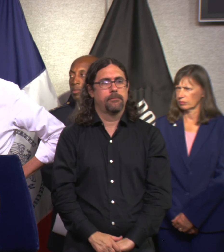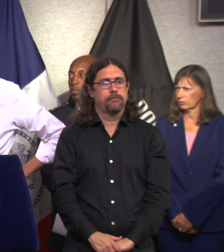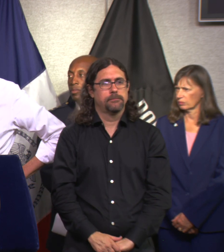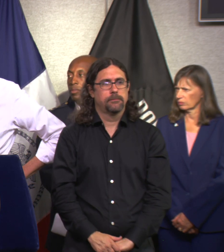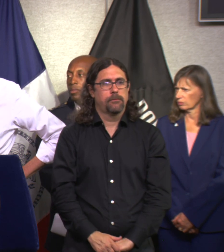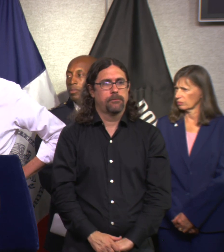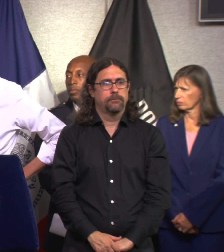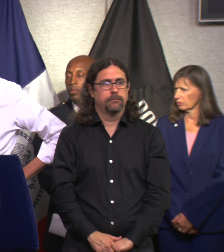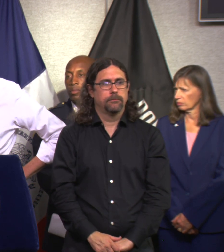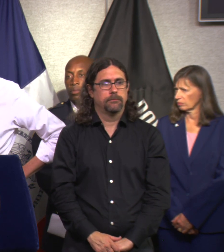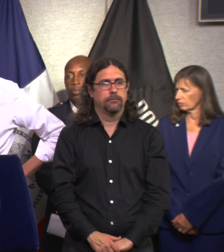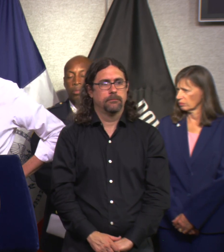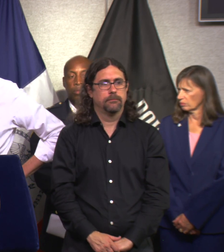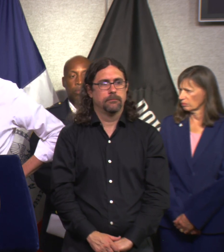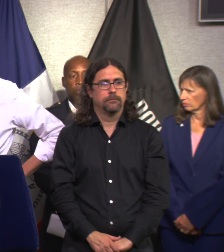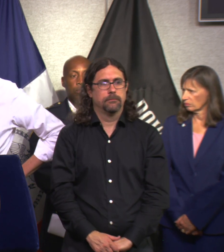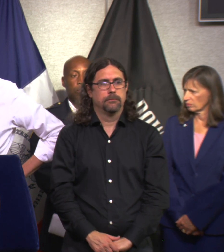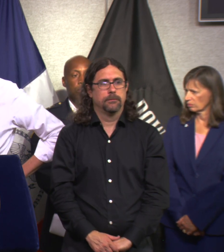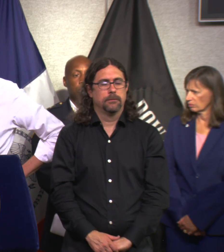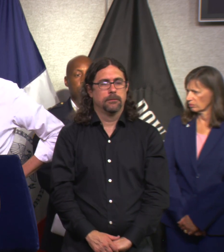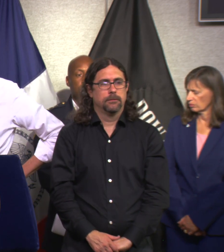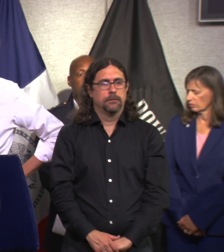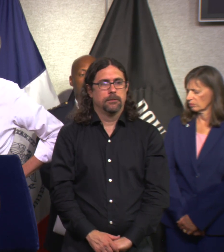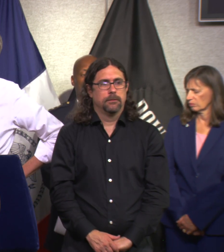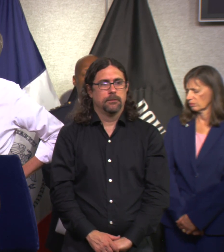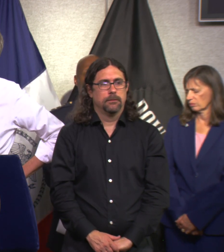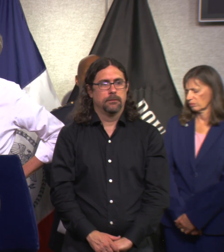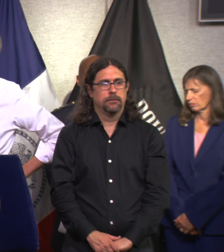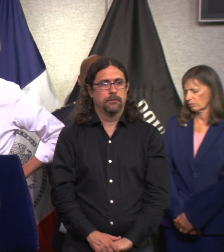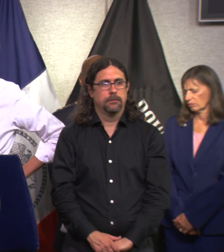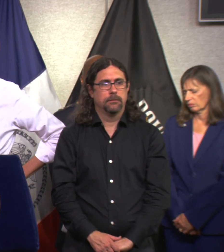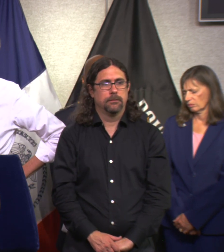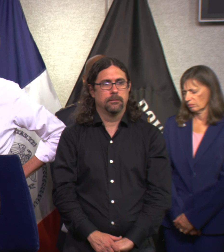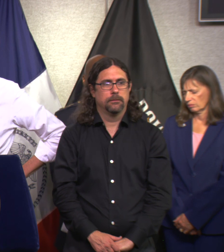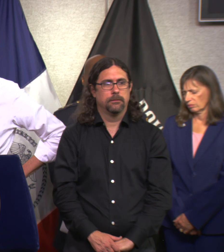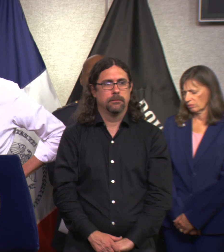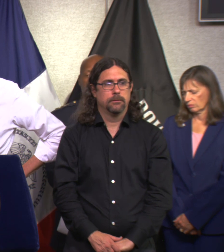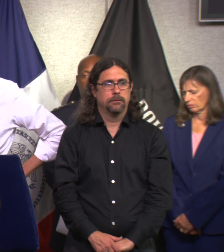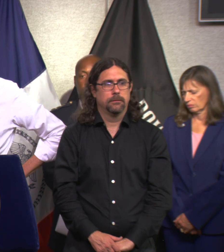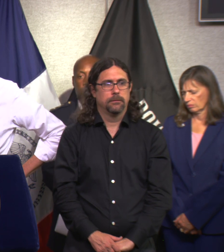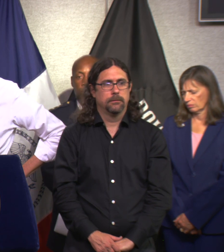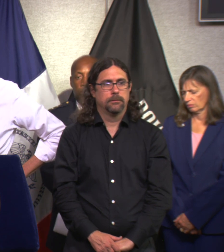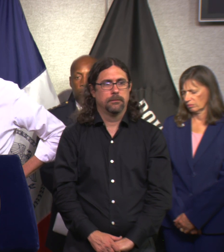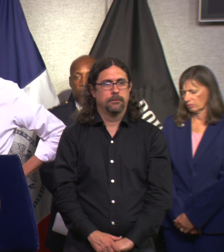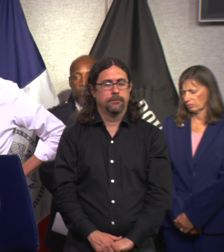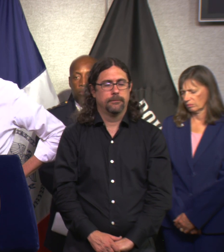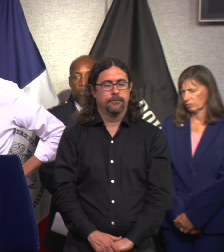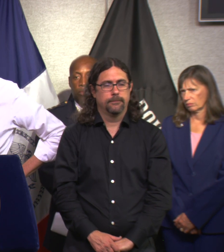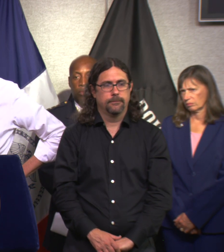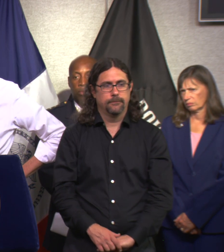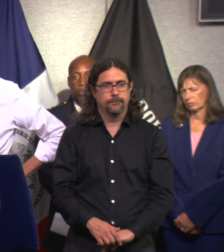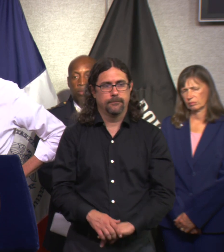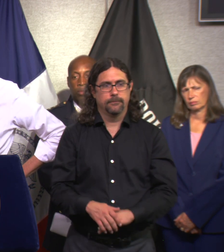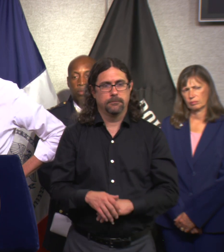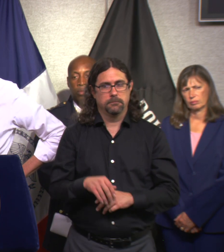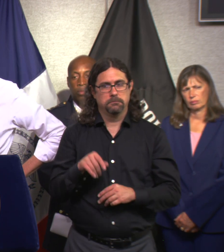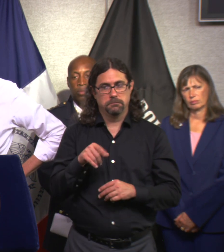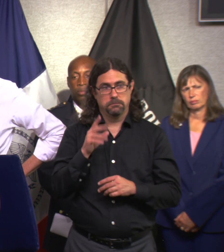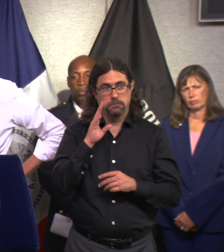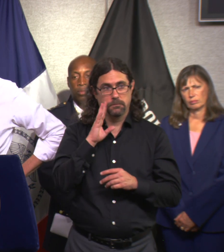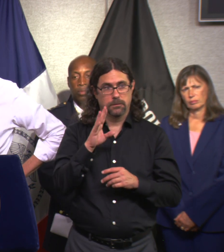way, under Democratic and Republican administrations. The Justice Department, to some extent, continued to be